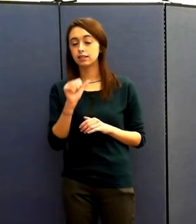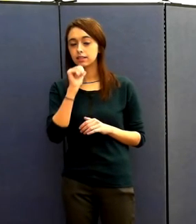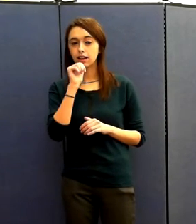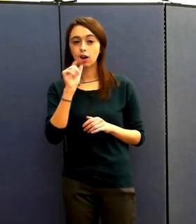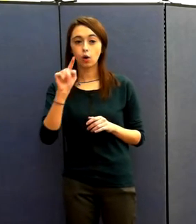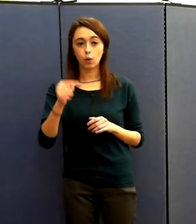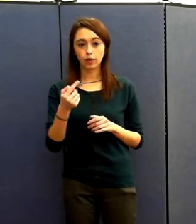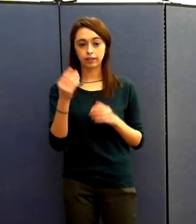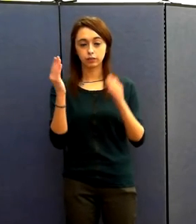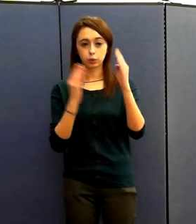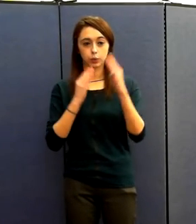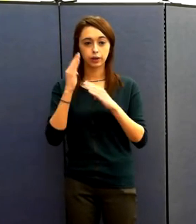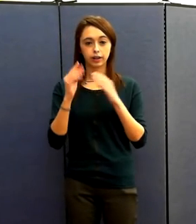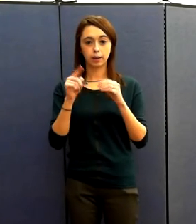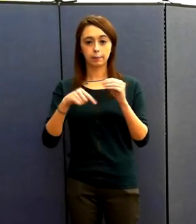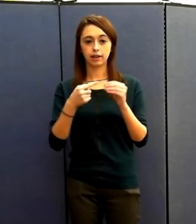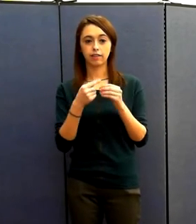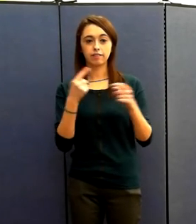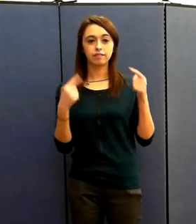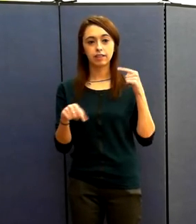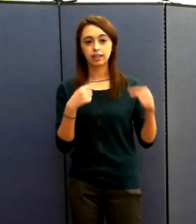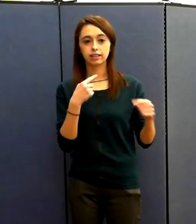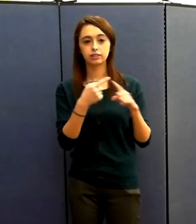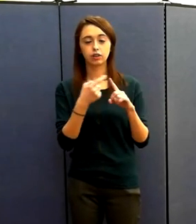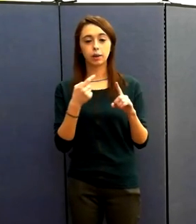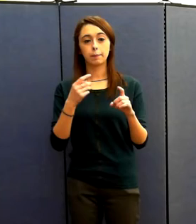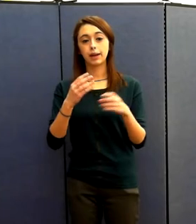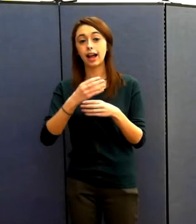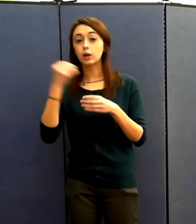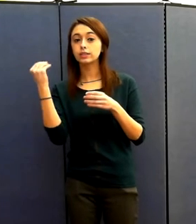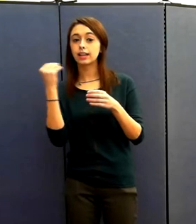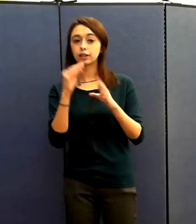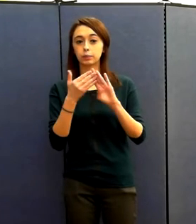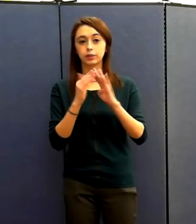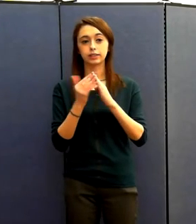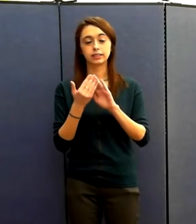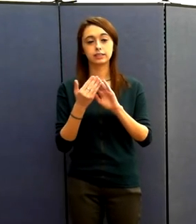those outside communities and society, but they also have to worry about